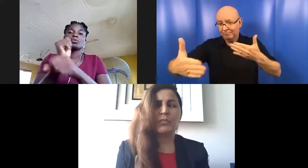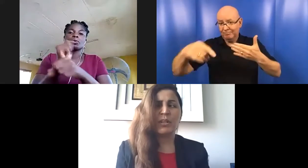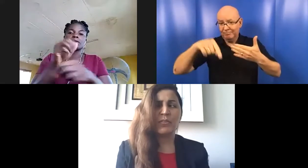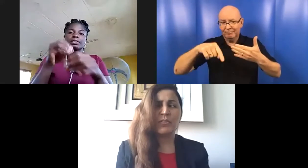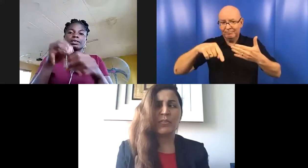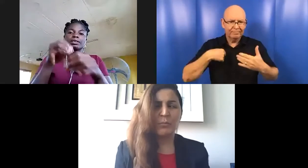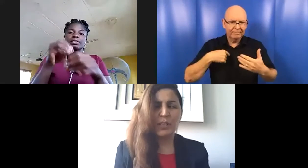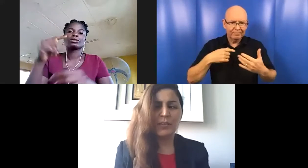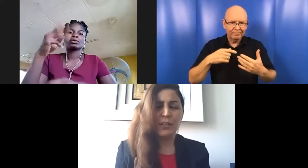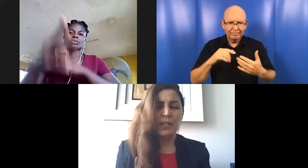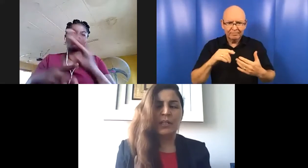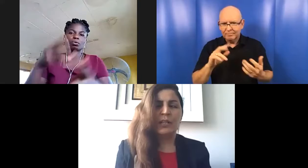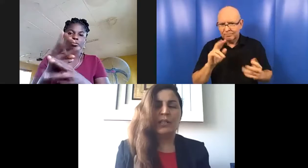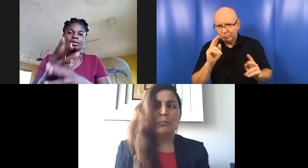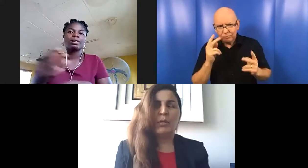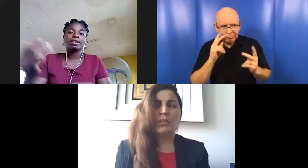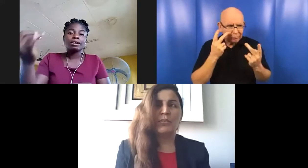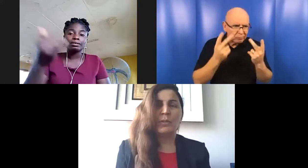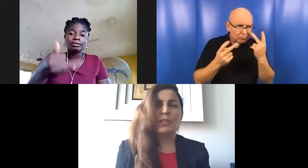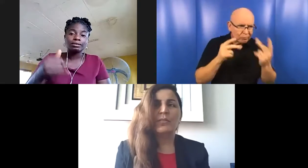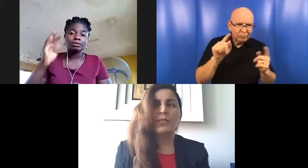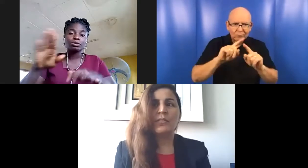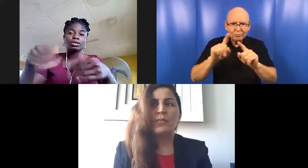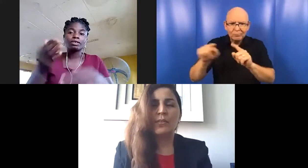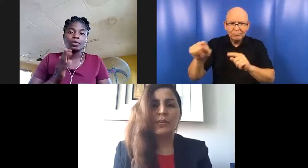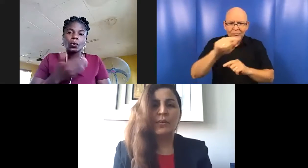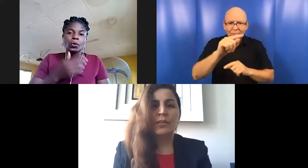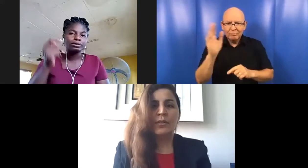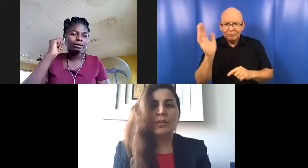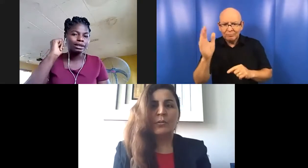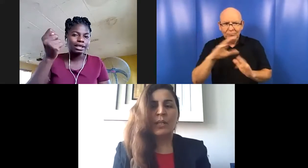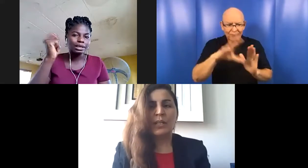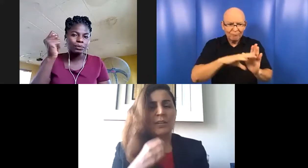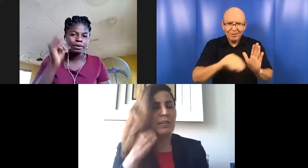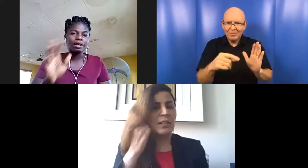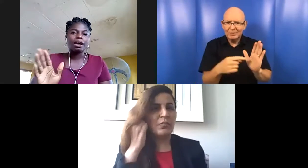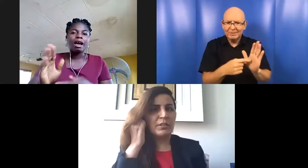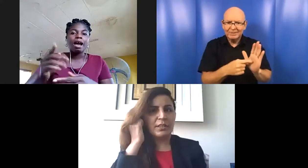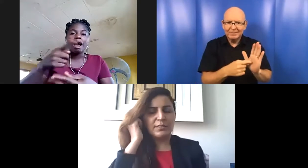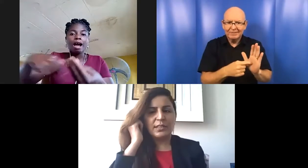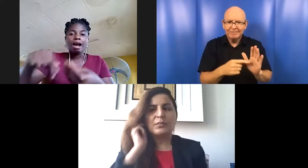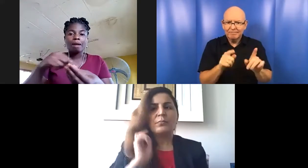who will give us testimonies about their experiences with